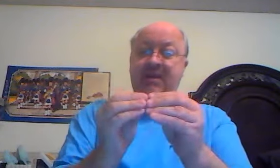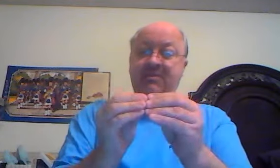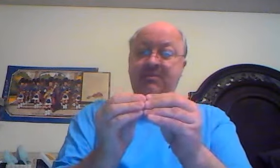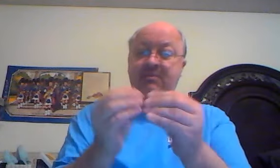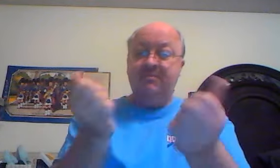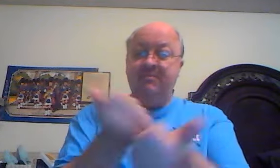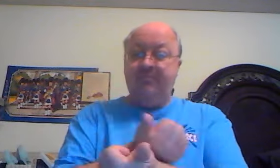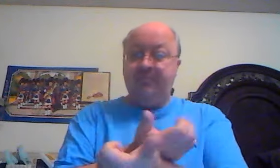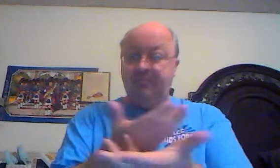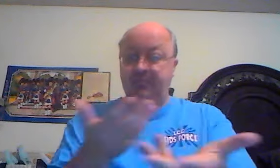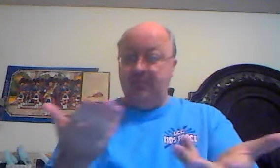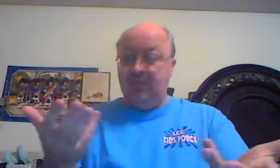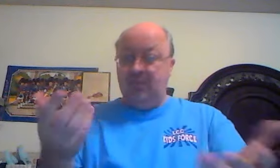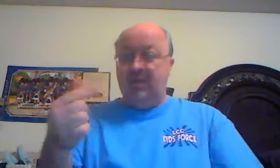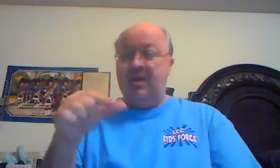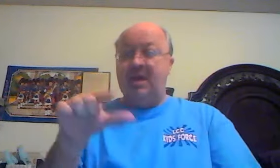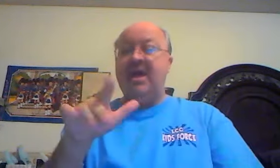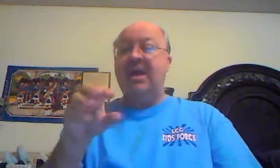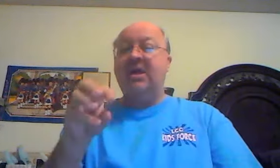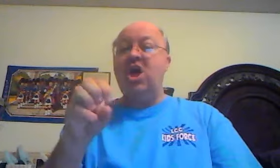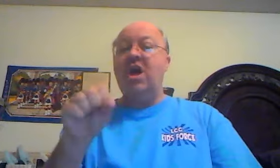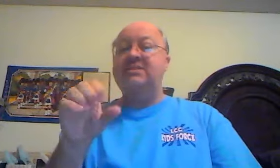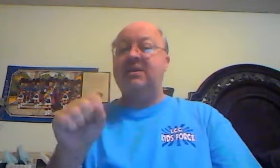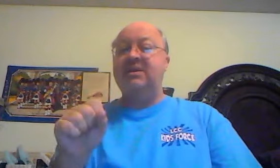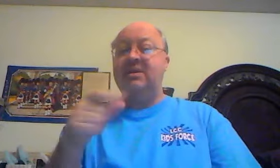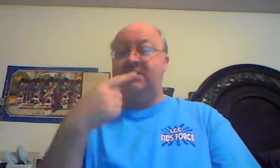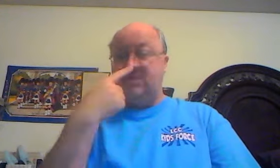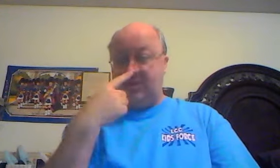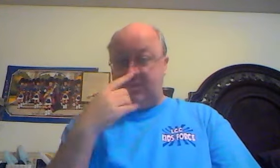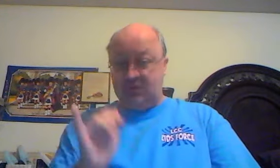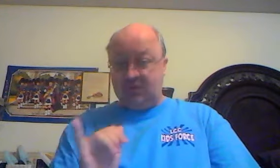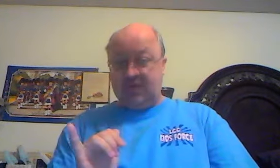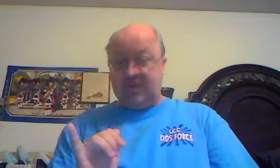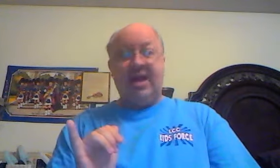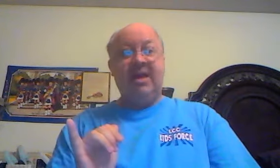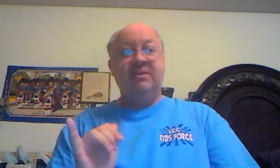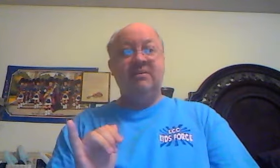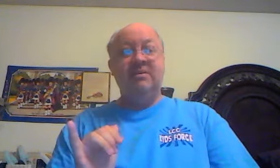together and I gloss it, it's going to look like